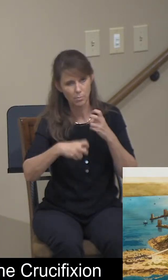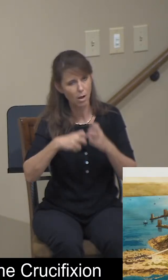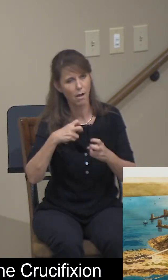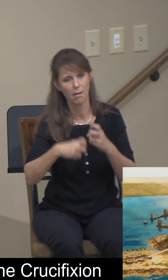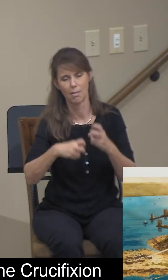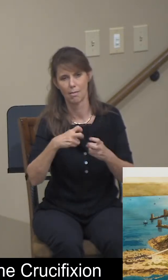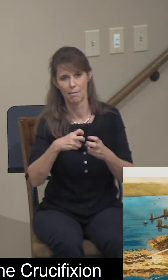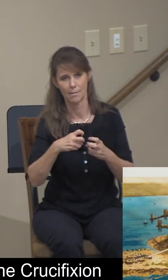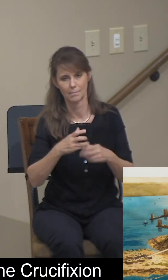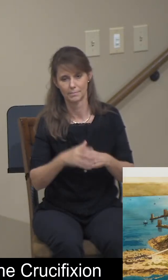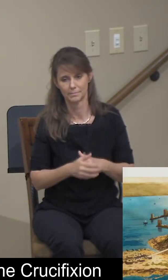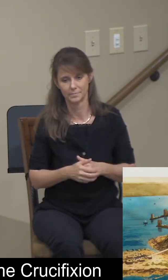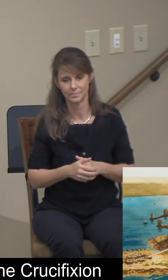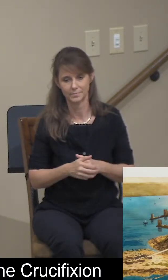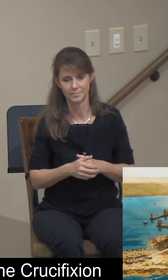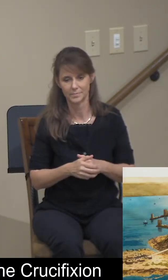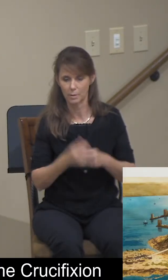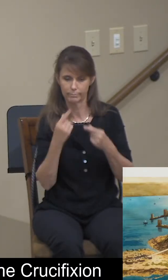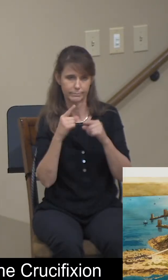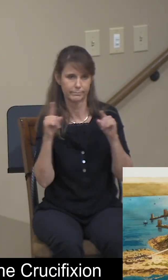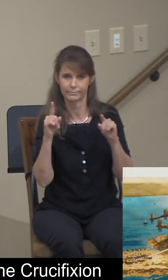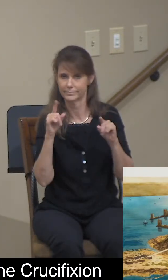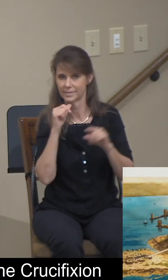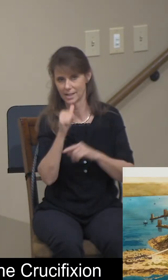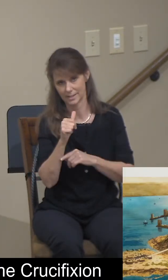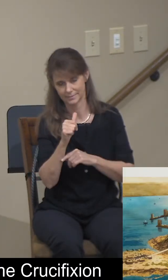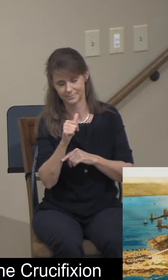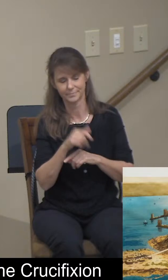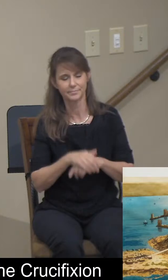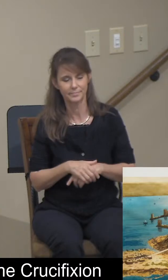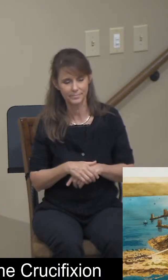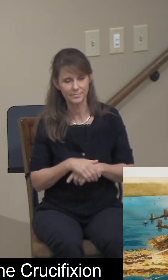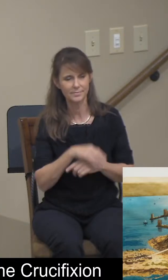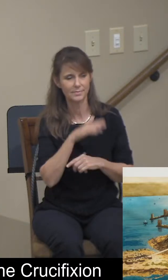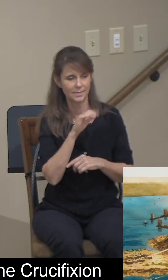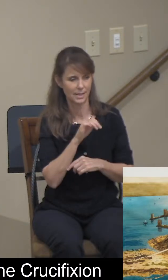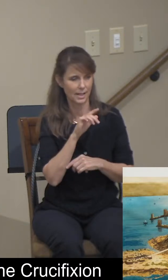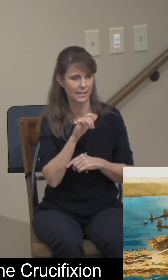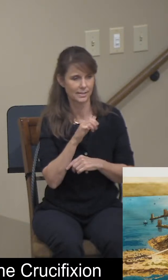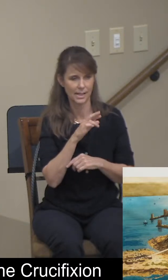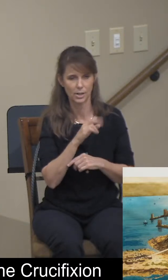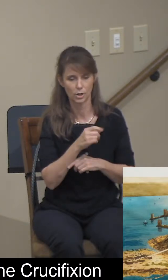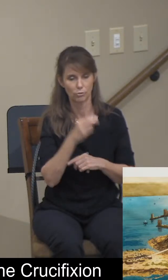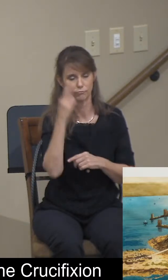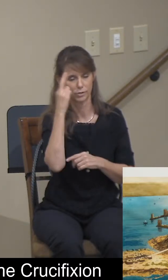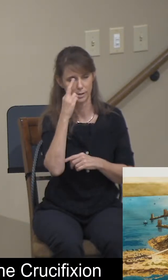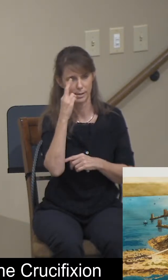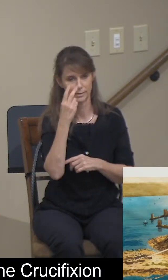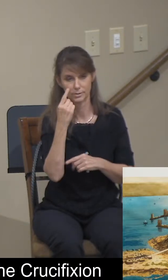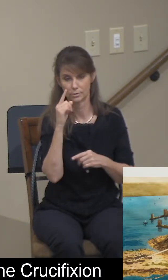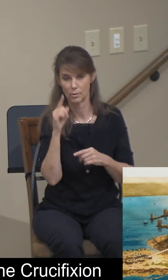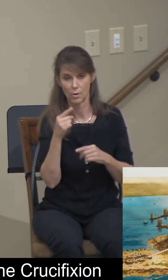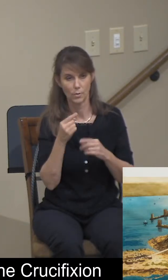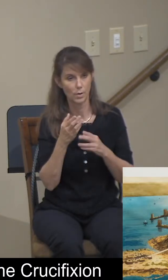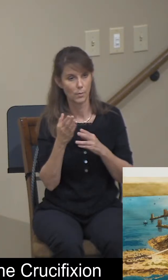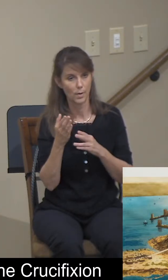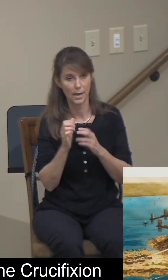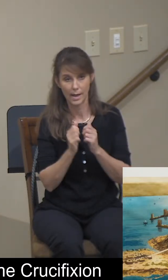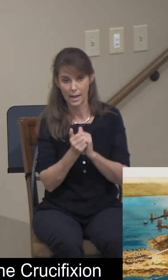to build as they get closer and closer there. It becomes clear to Alexander that the only way to take the city would be through naval